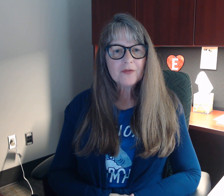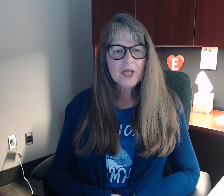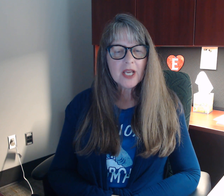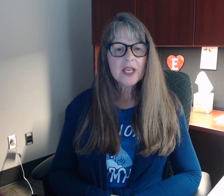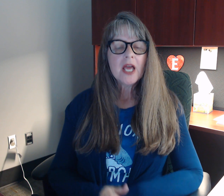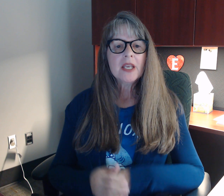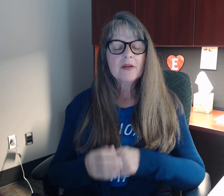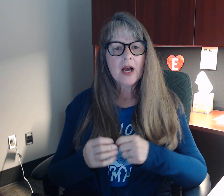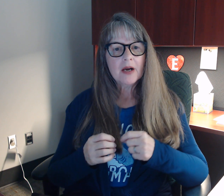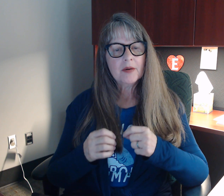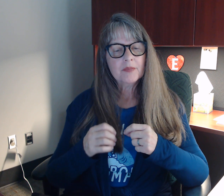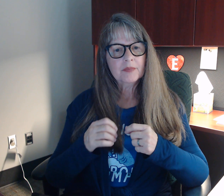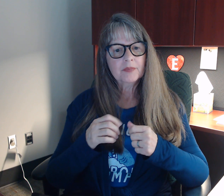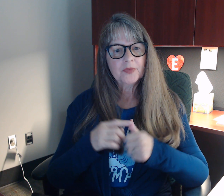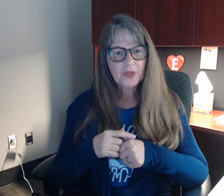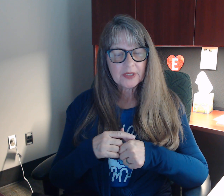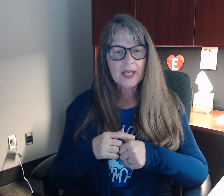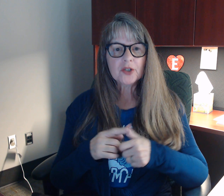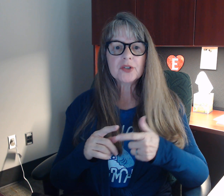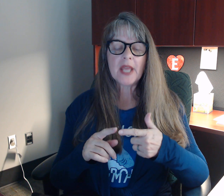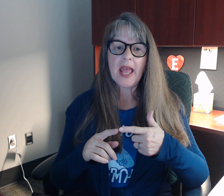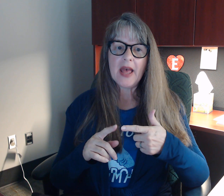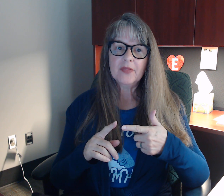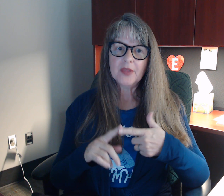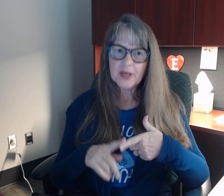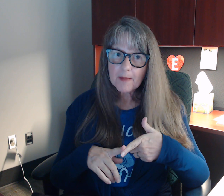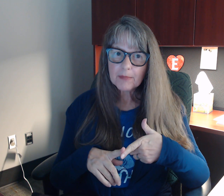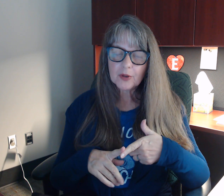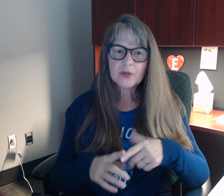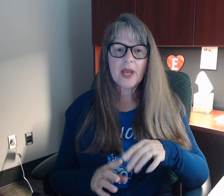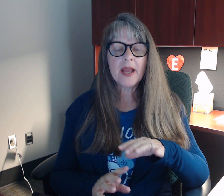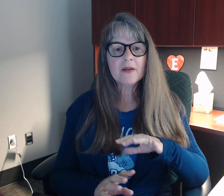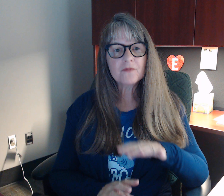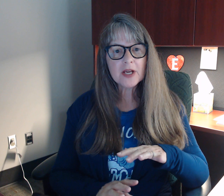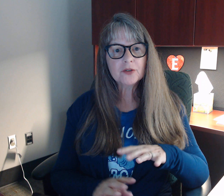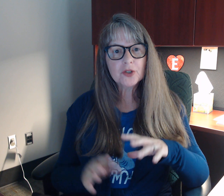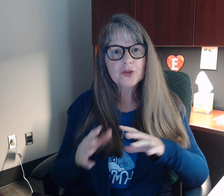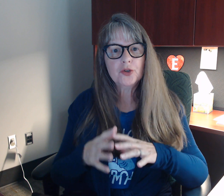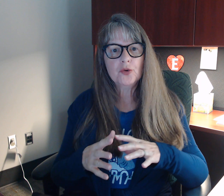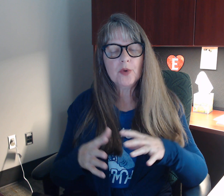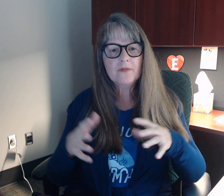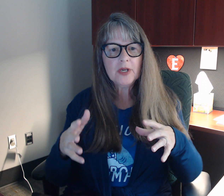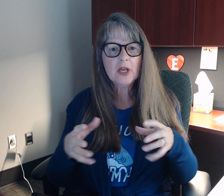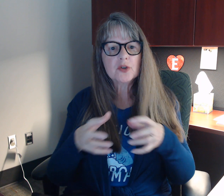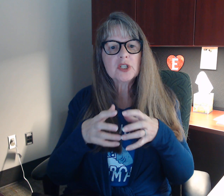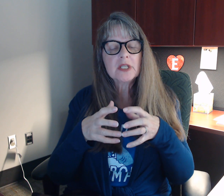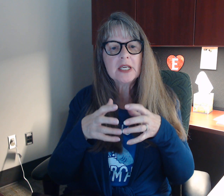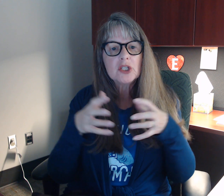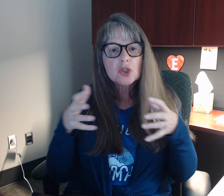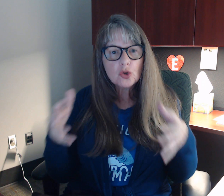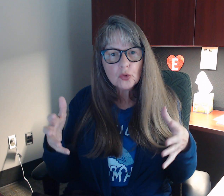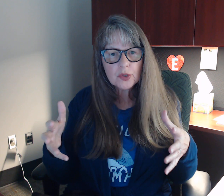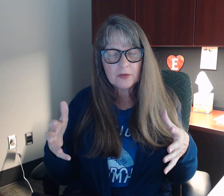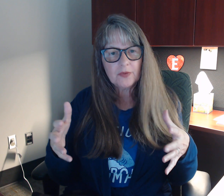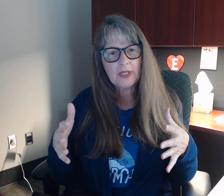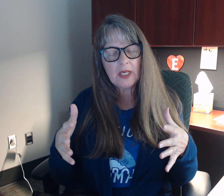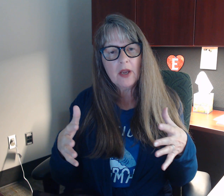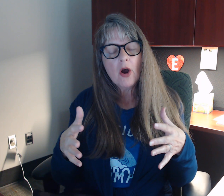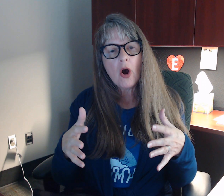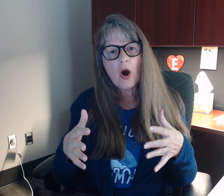I've done the letters and the numbers, I have failed to do a video exclusively